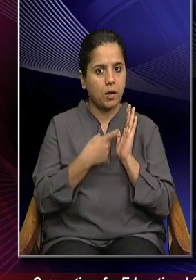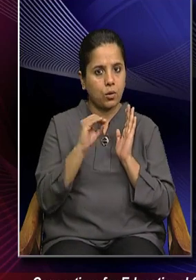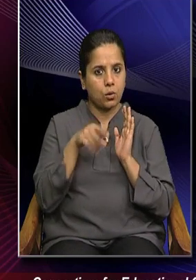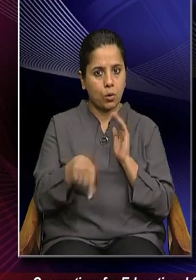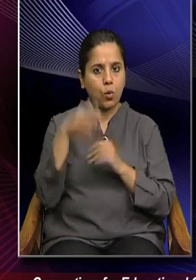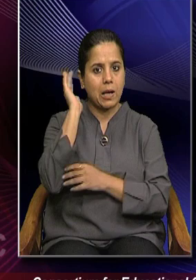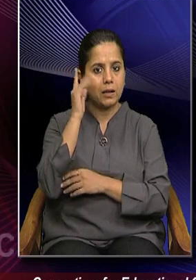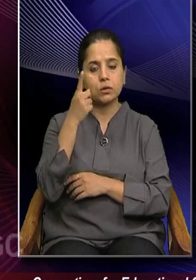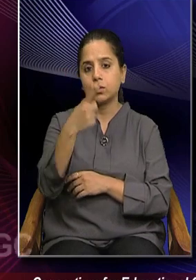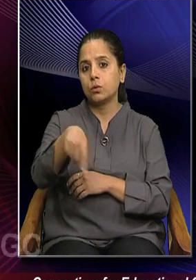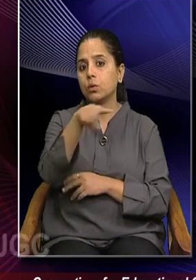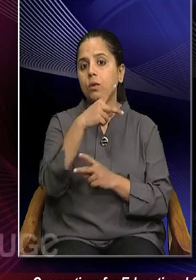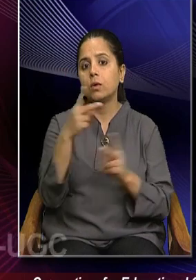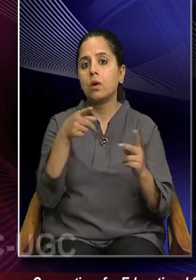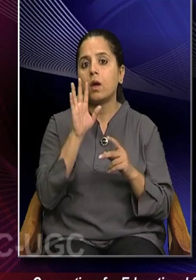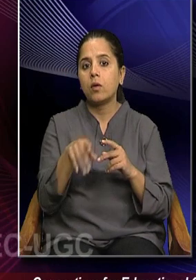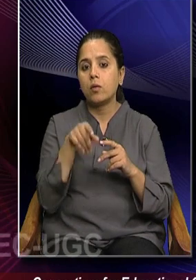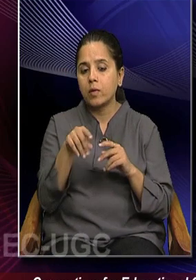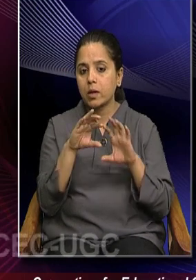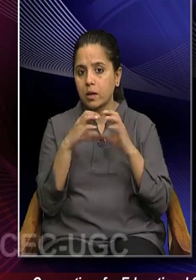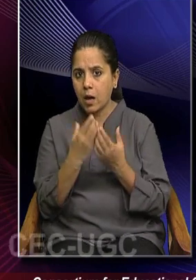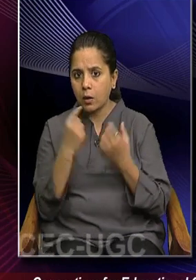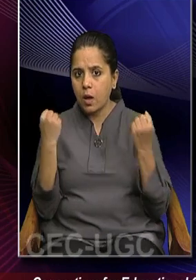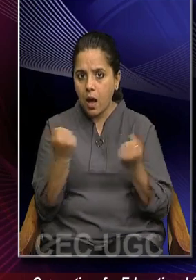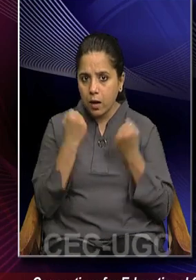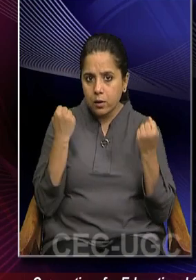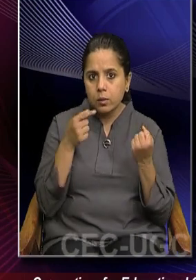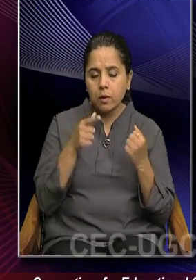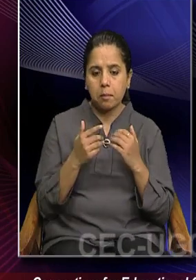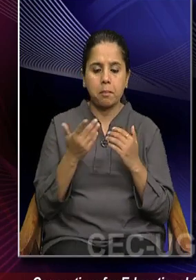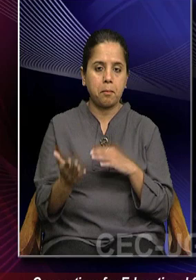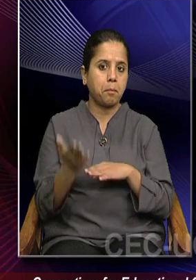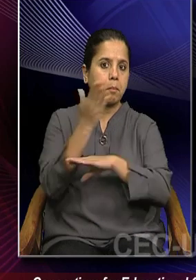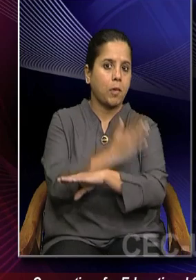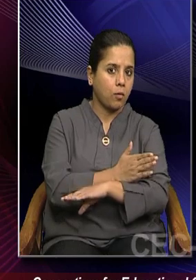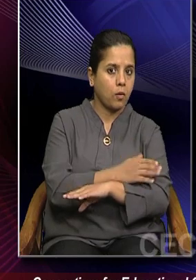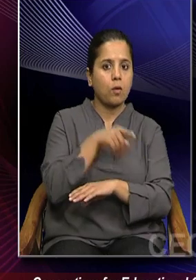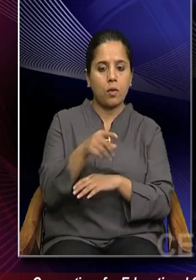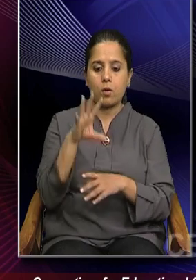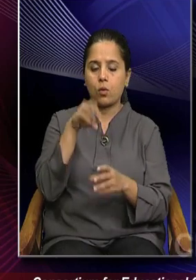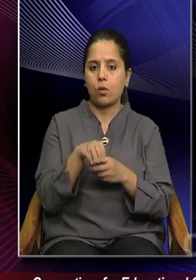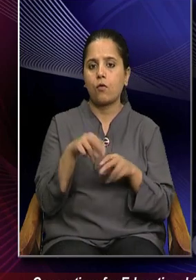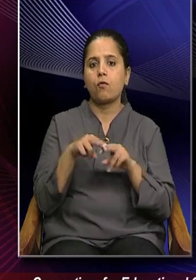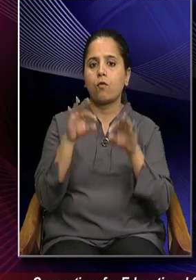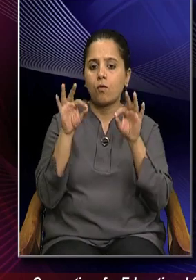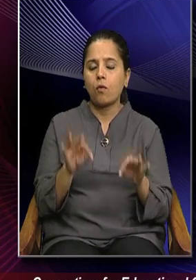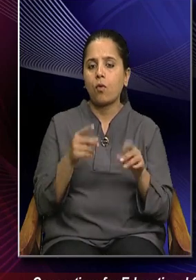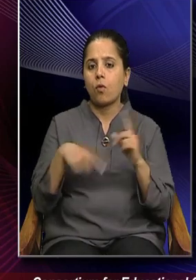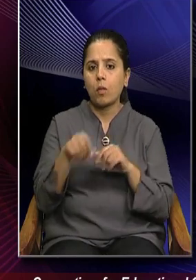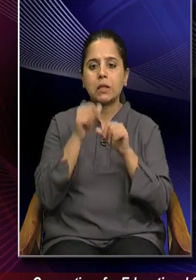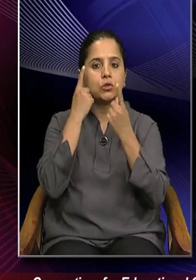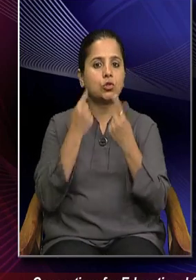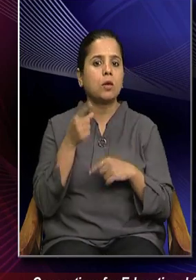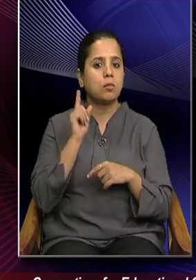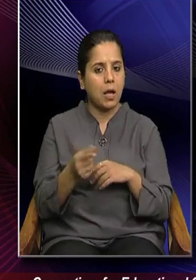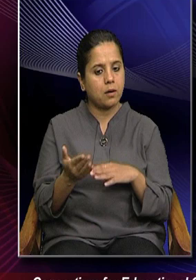for home viewing, design the classroom activities in advance, and include a formative assessment also